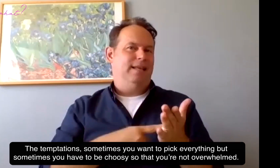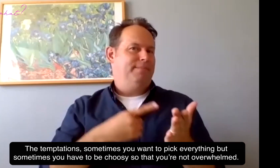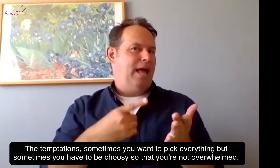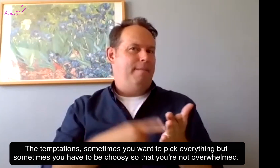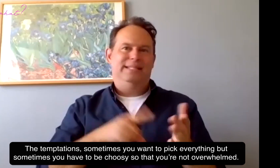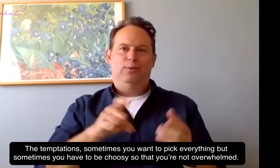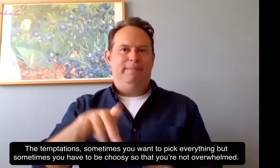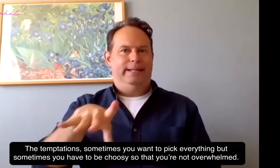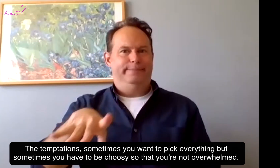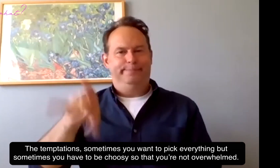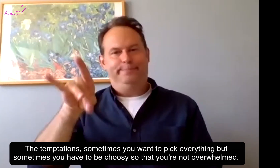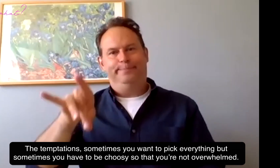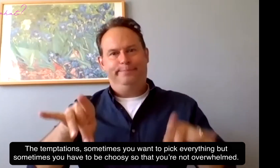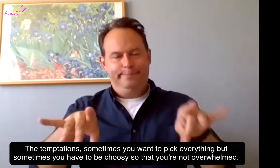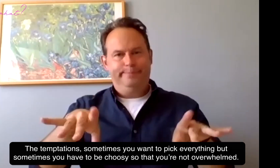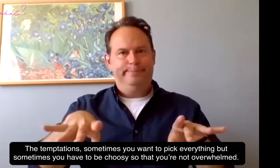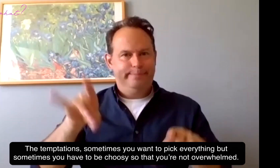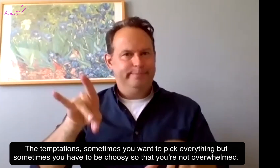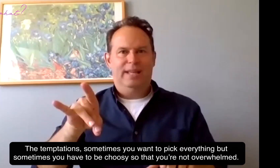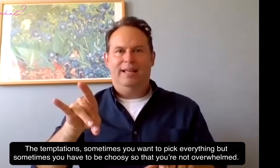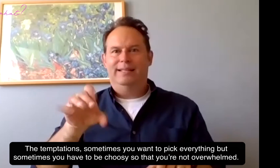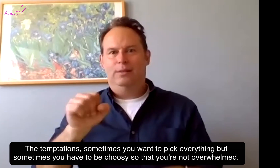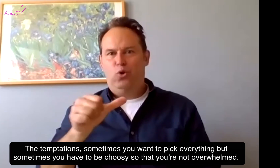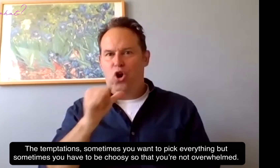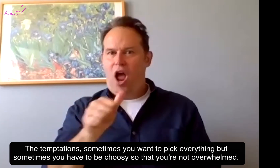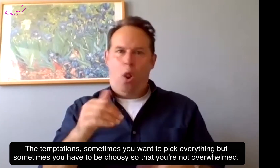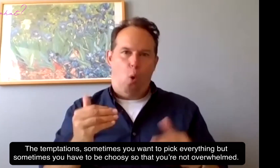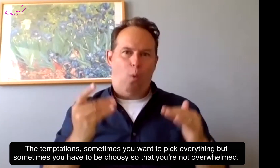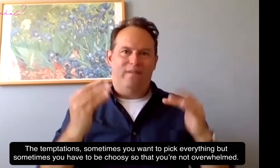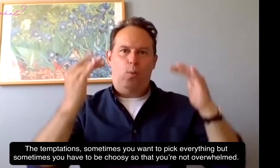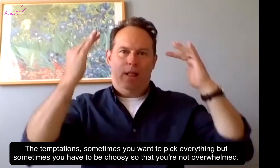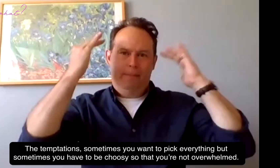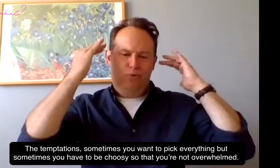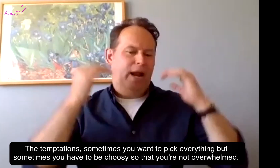But sometimes you have to be choosy, so that you're not overwhelmed.